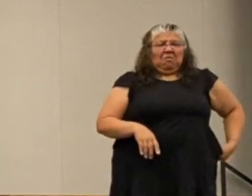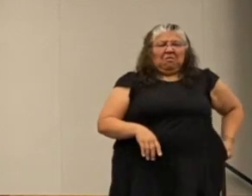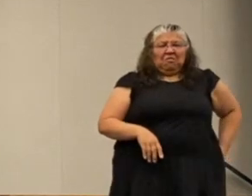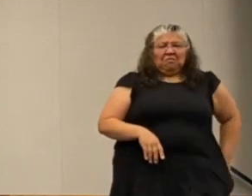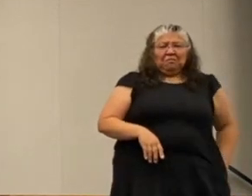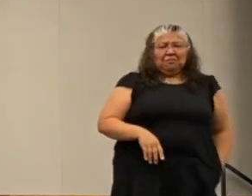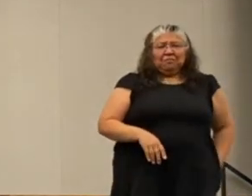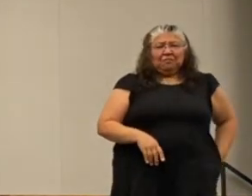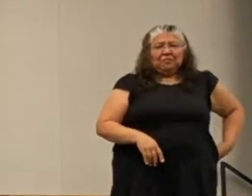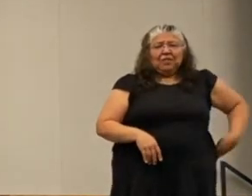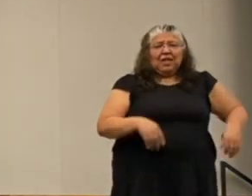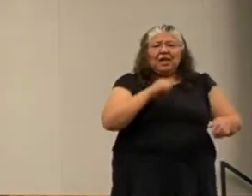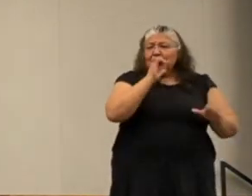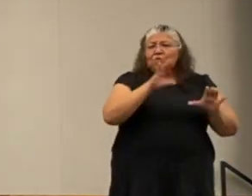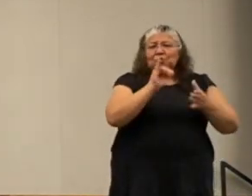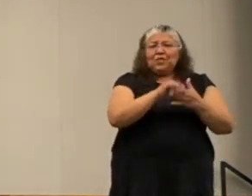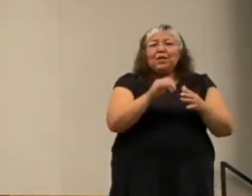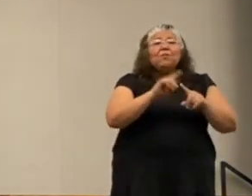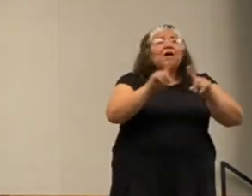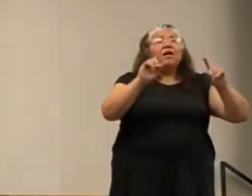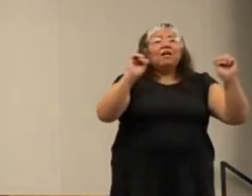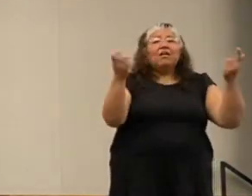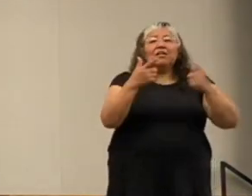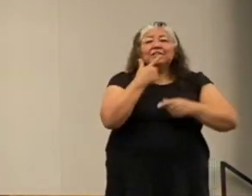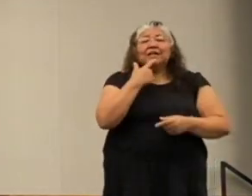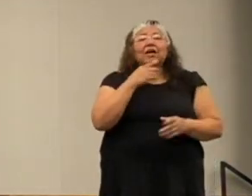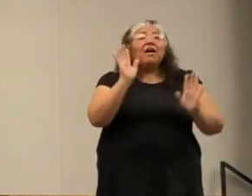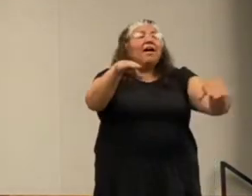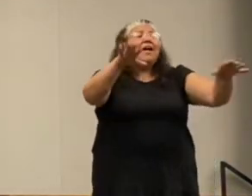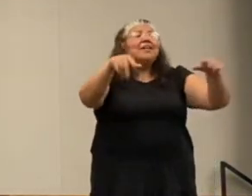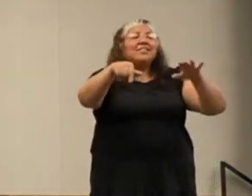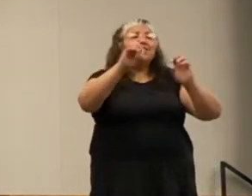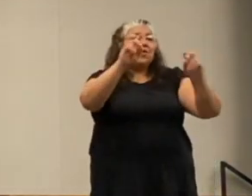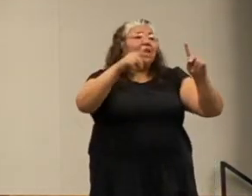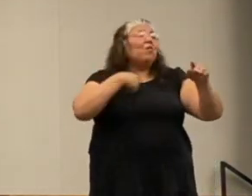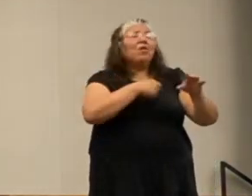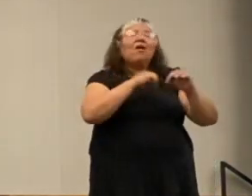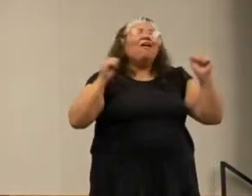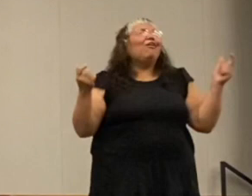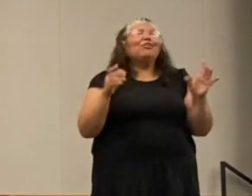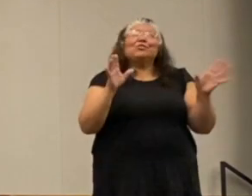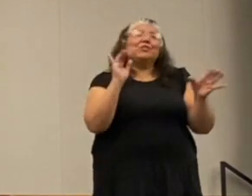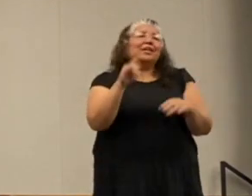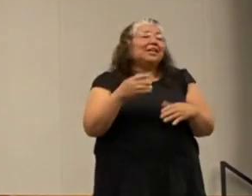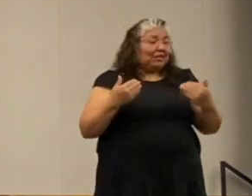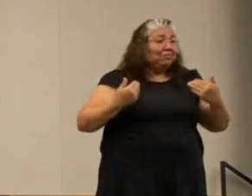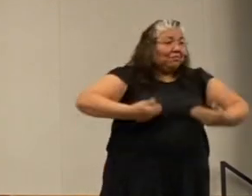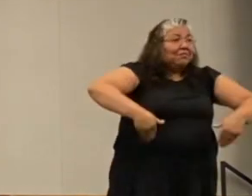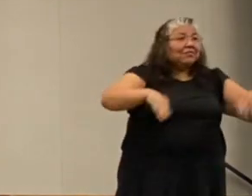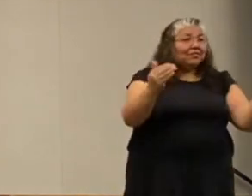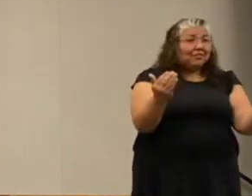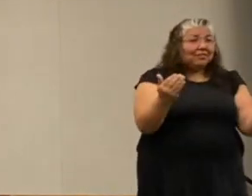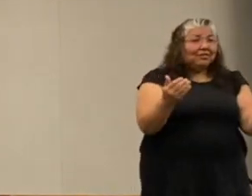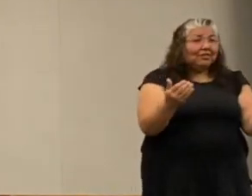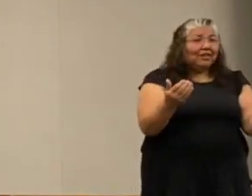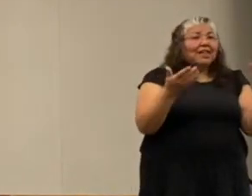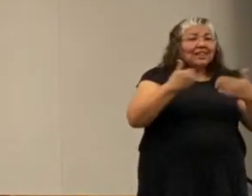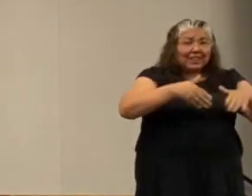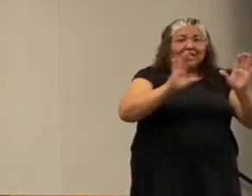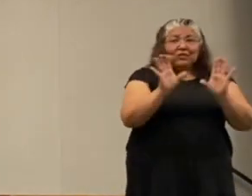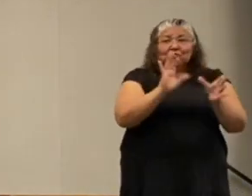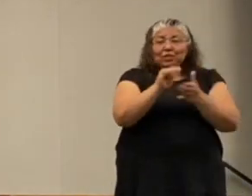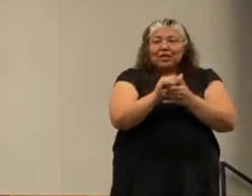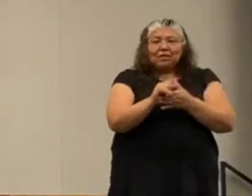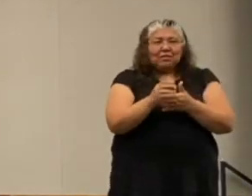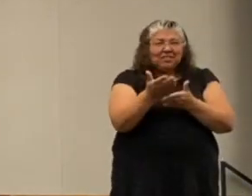I'm not doing that, right? But everybody's saying, hey, it's okay. We're all doing it. Hey, let's do it. Let's do it. Does that